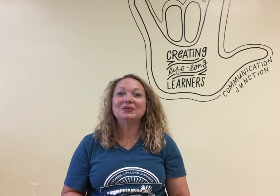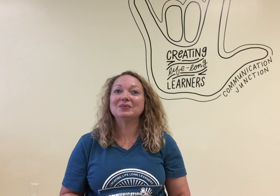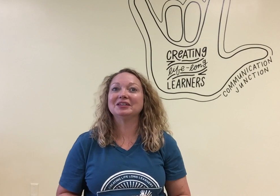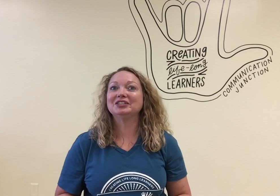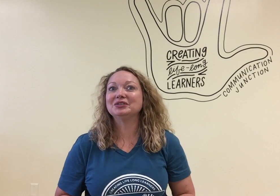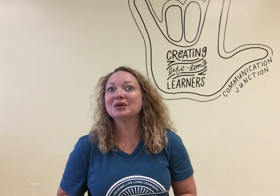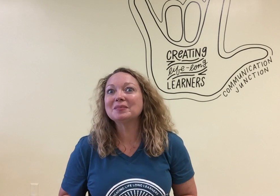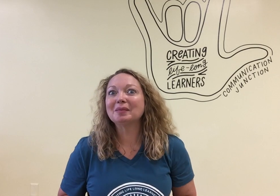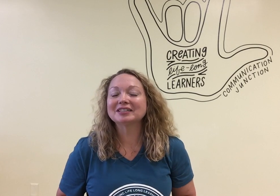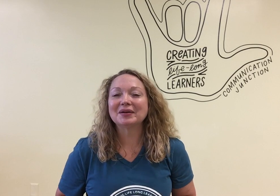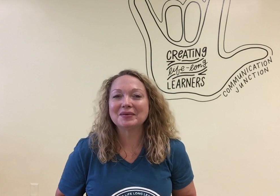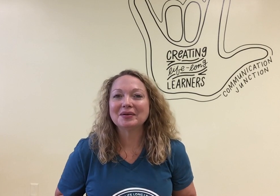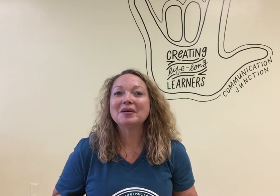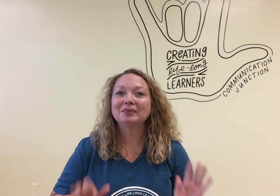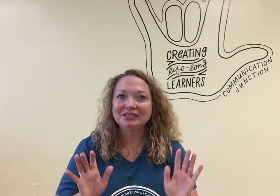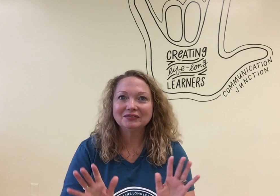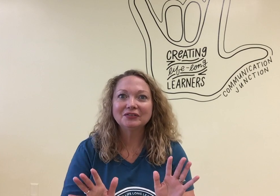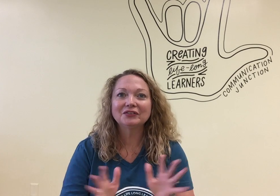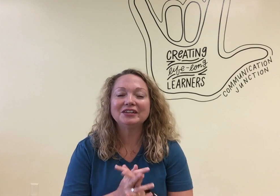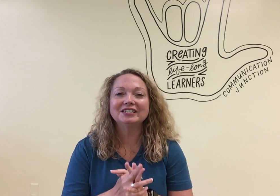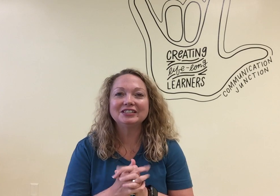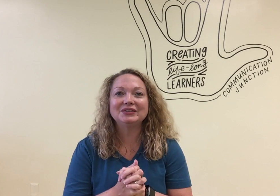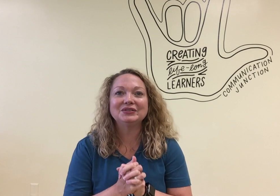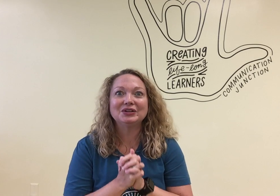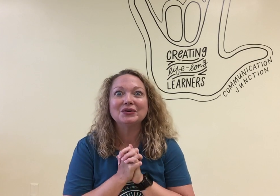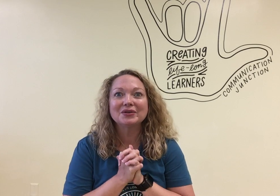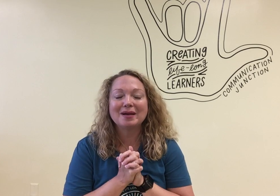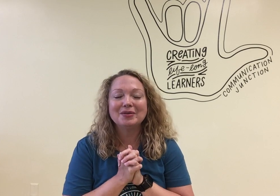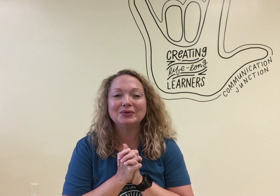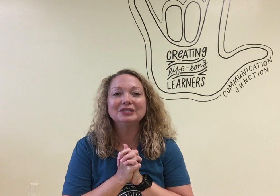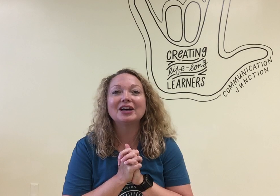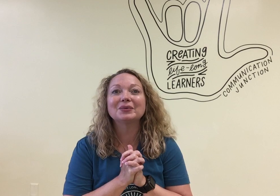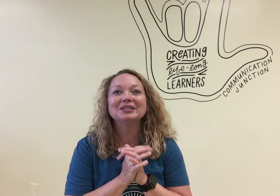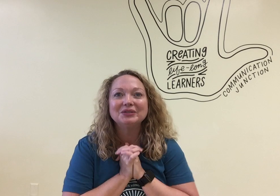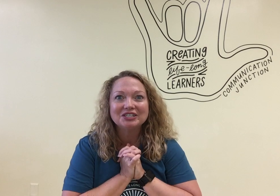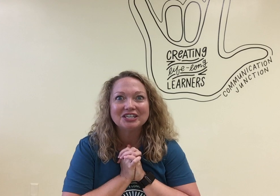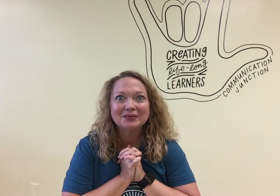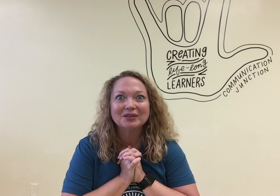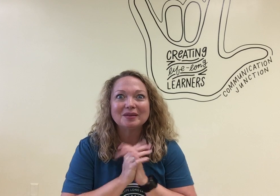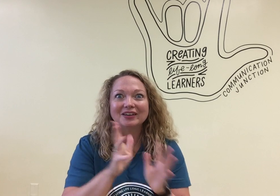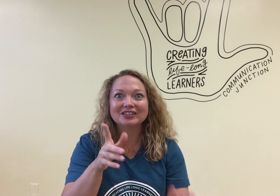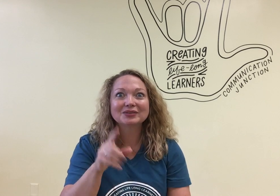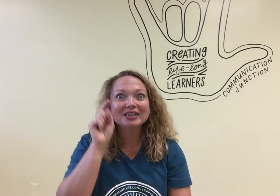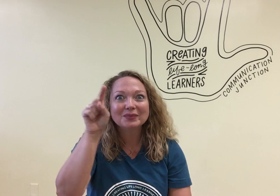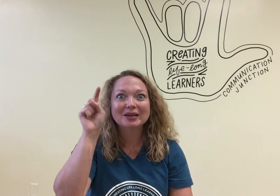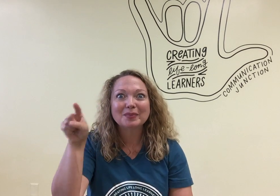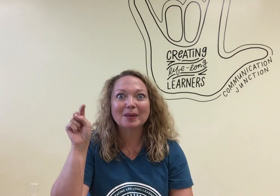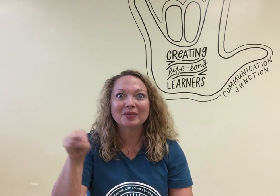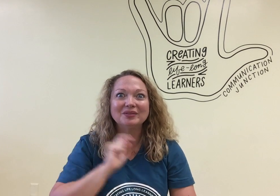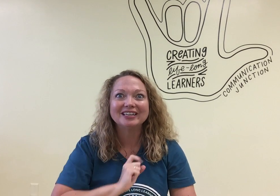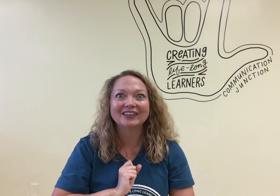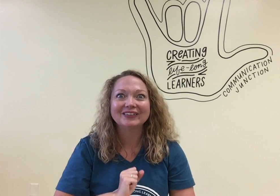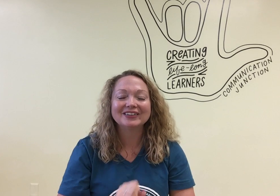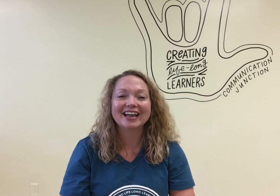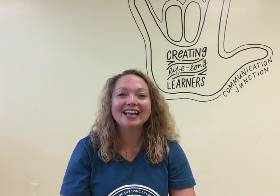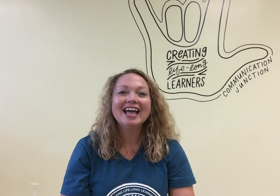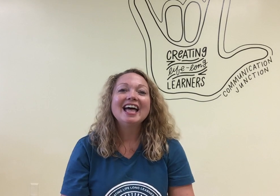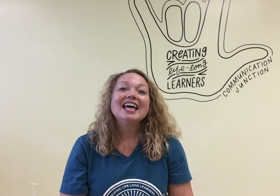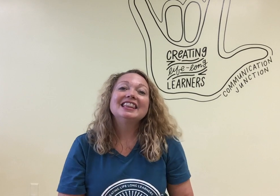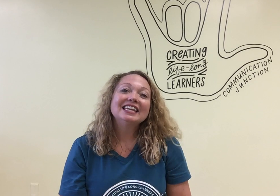want to do your own bubbles at home, please feel free to go grab those. Otherwise, you can share with me on the screen and we can pop them together, okay? And then